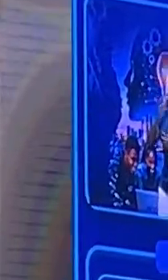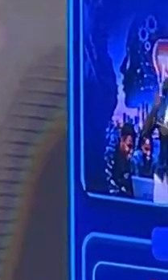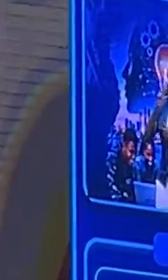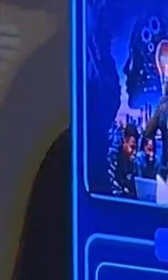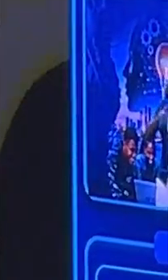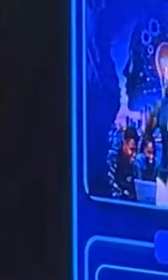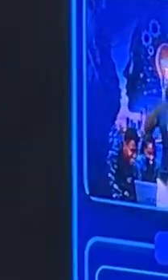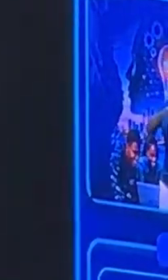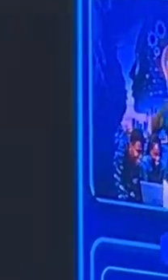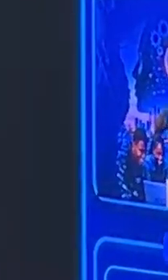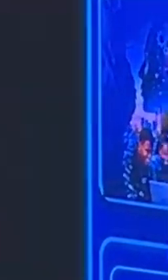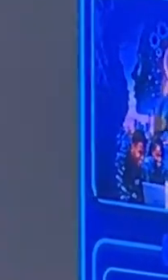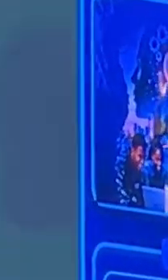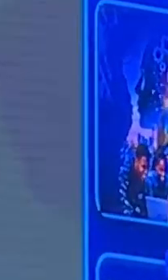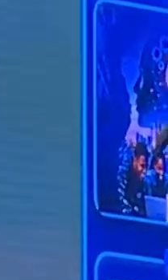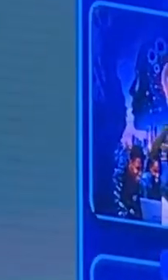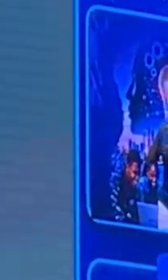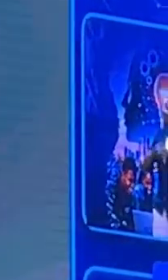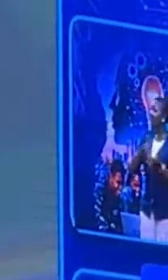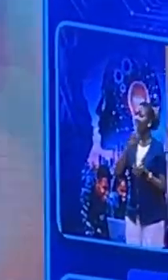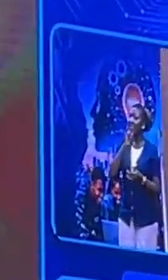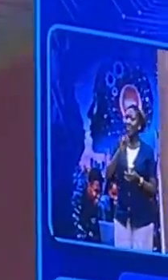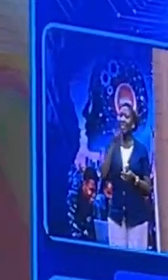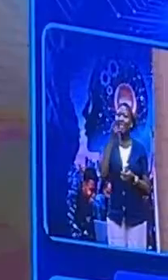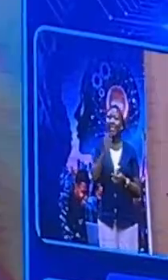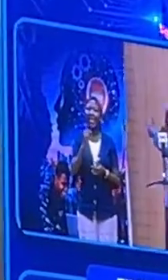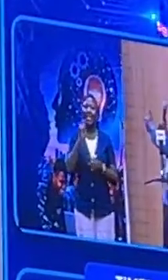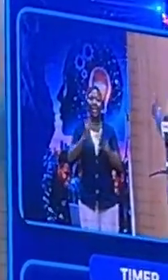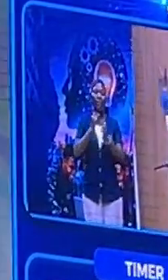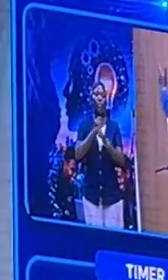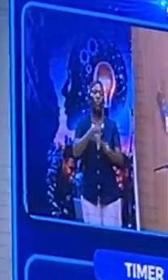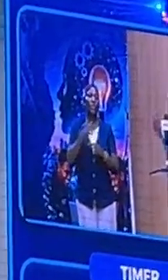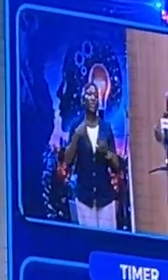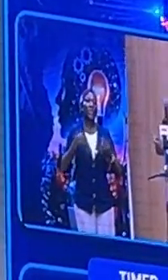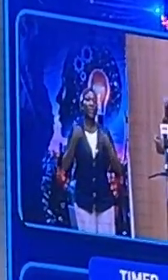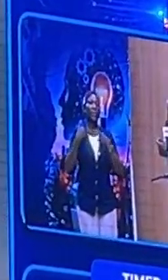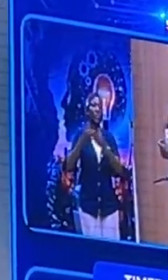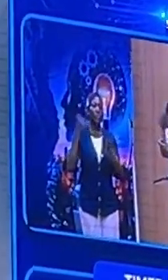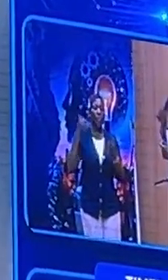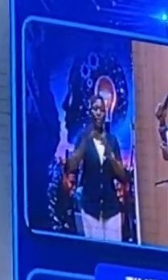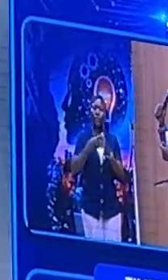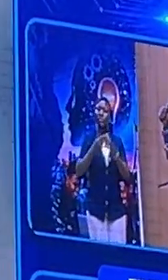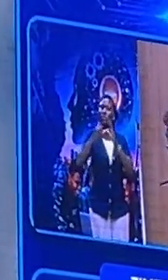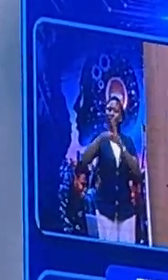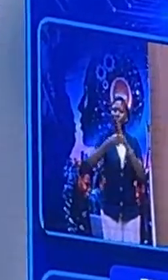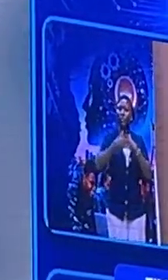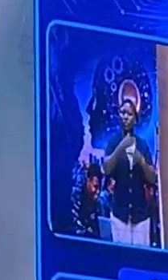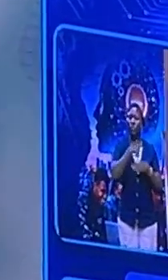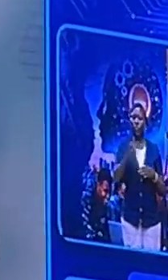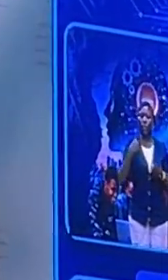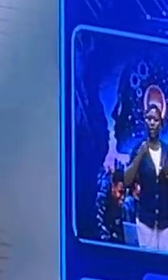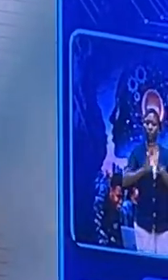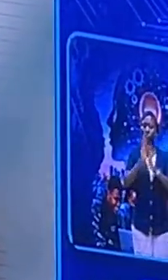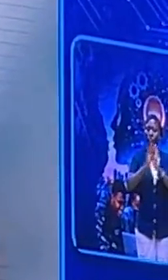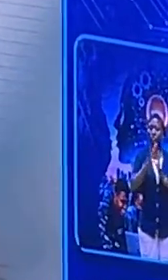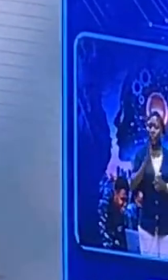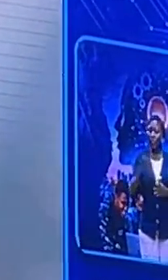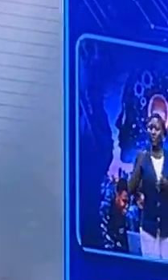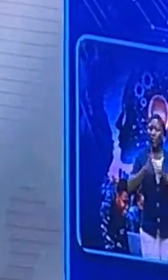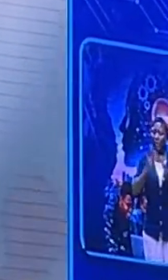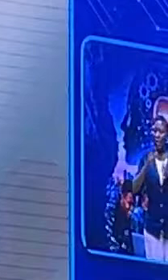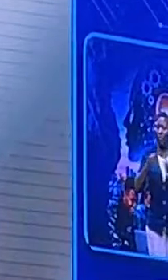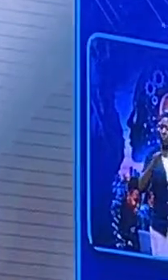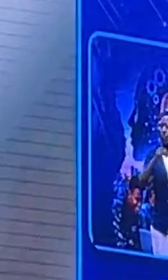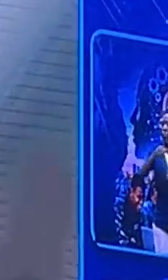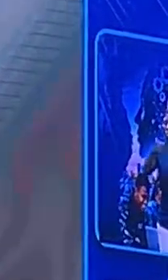was the initial prototypes that we had. And then later on, after developing devices that could control other physical devices,